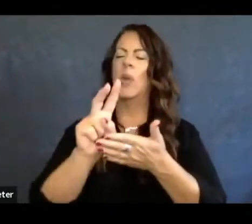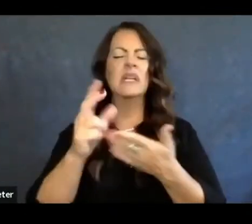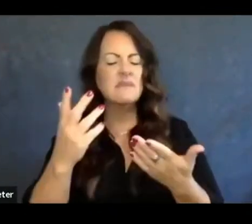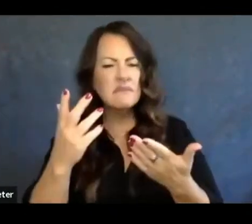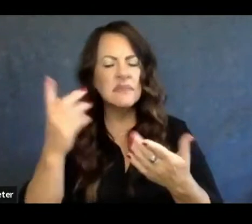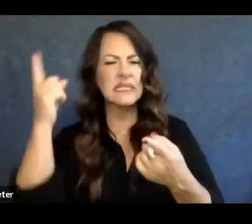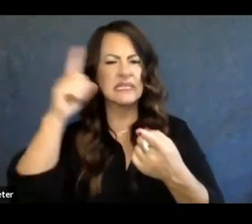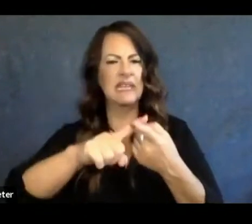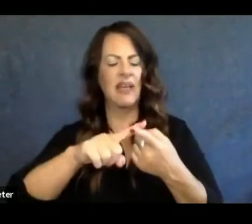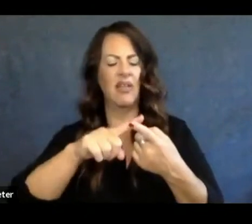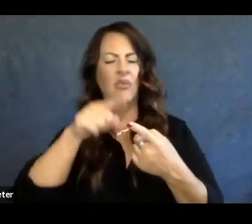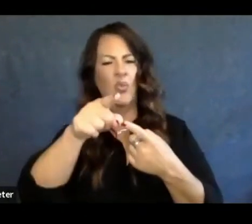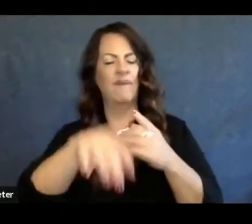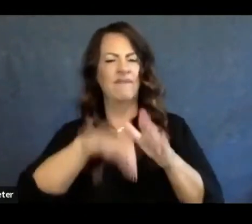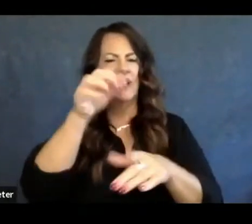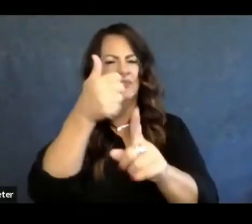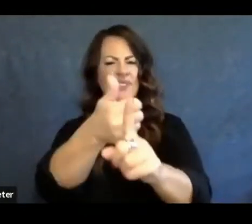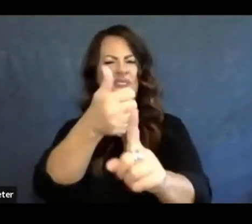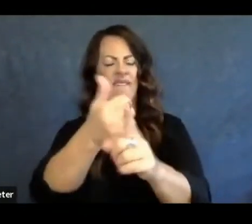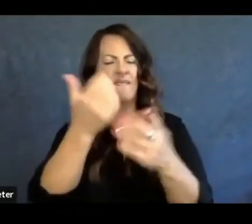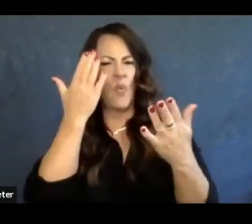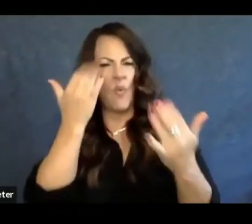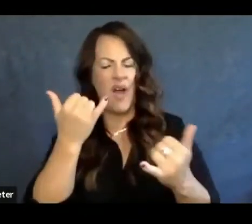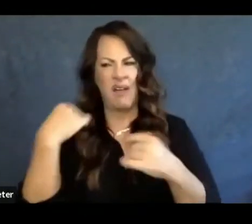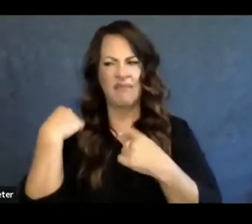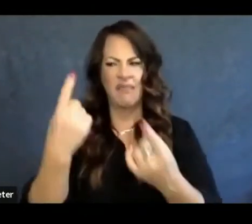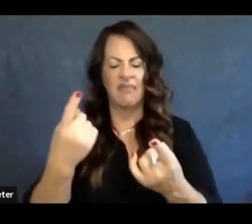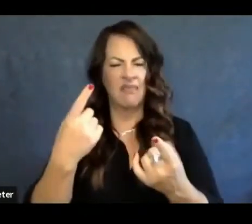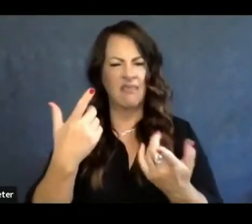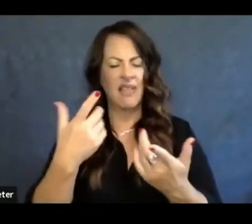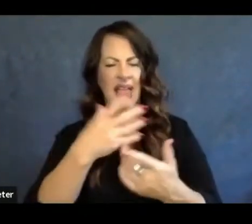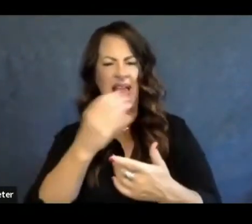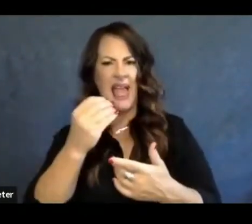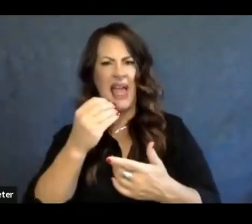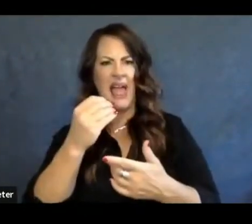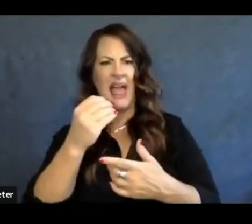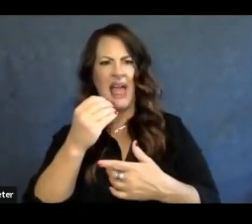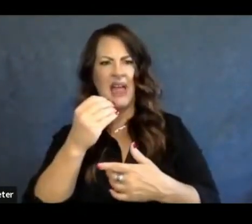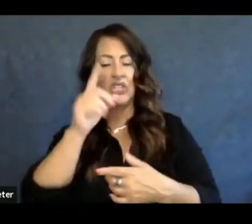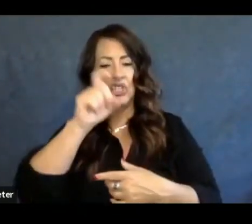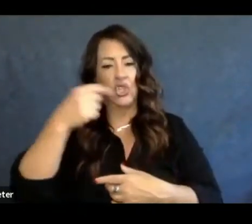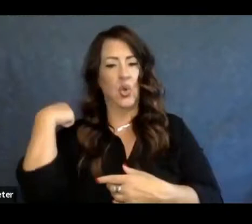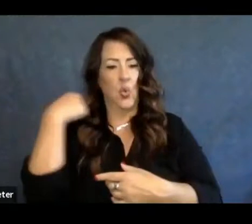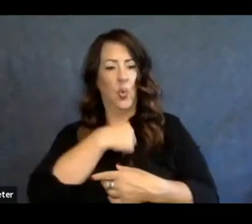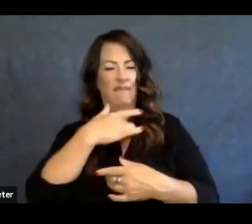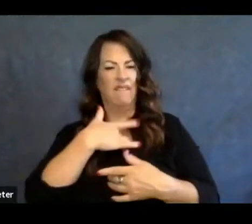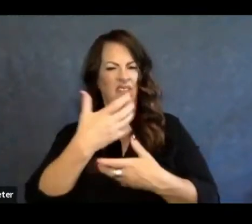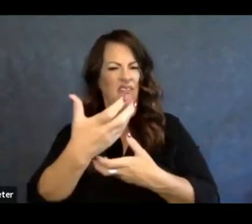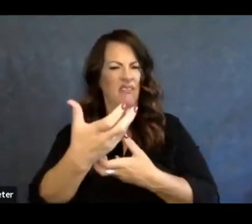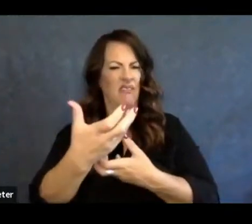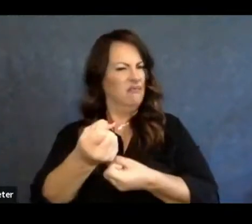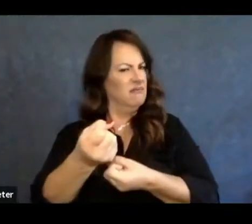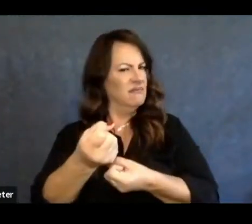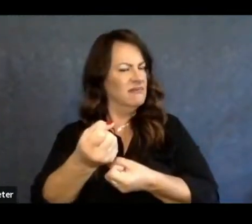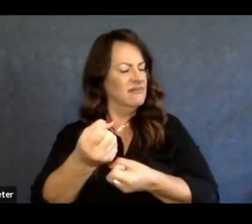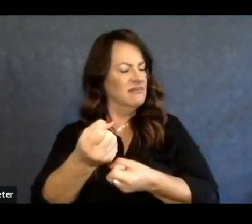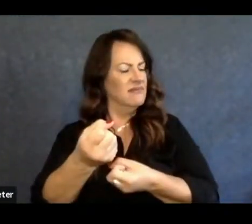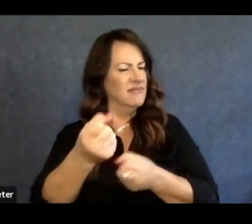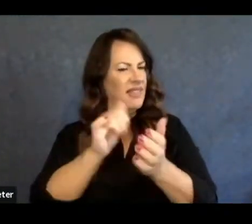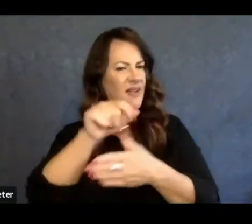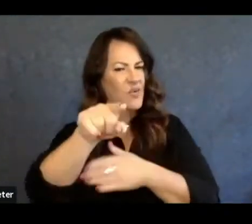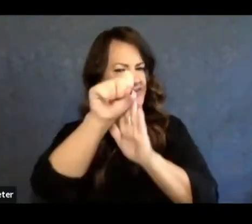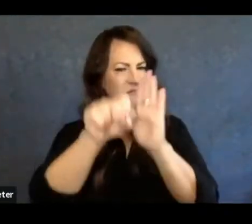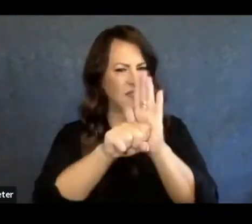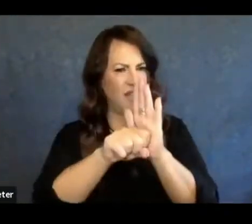your attention? And how much confidence should the public have in the decisions that the state has made in